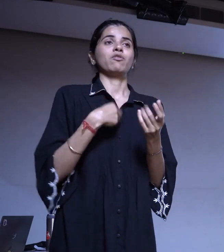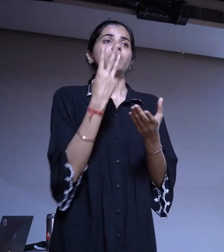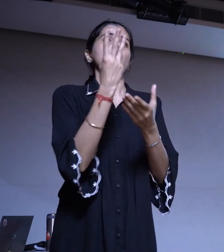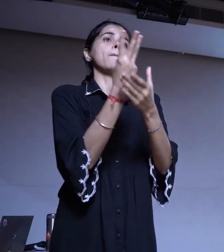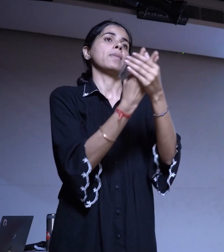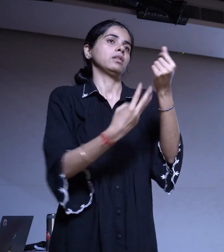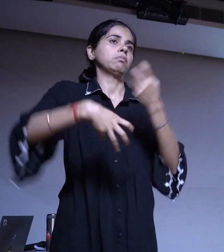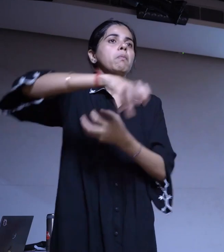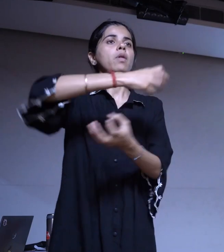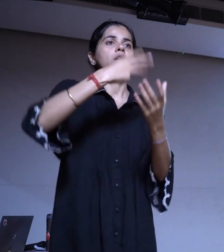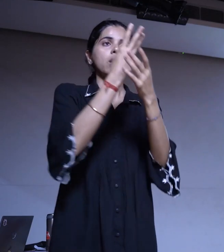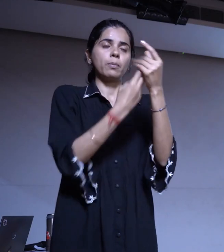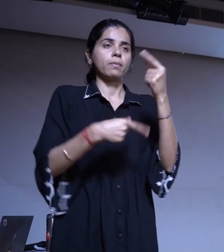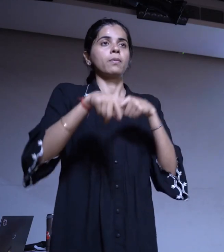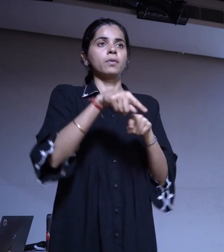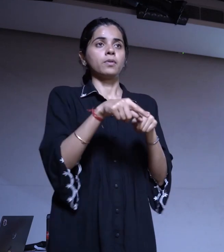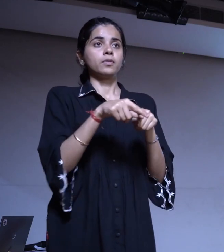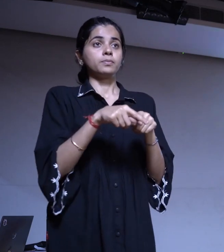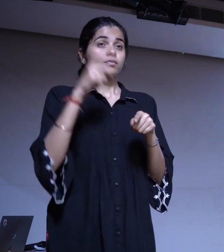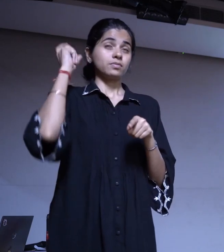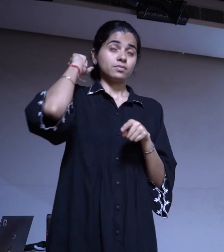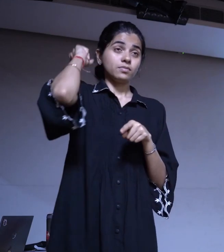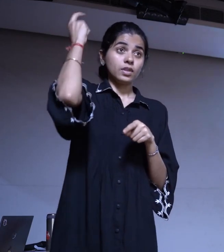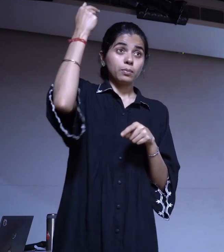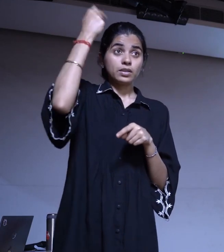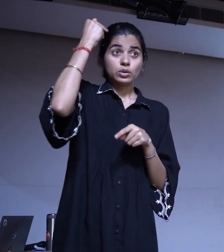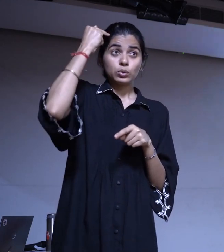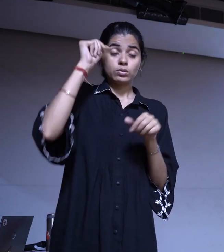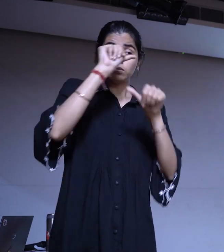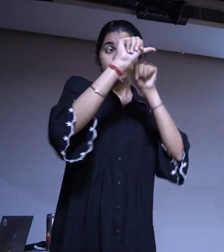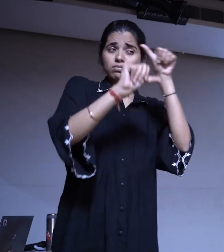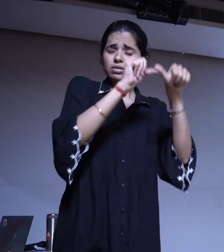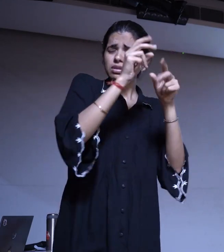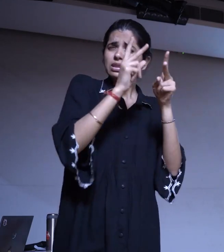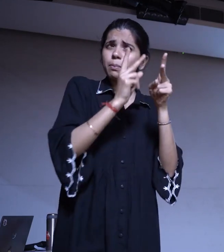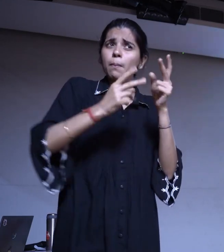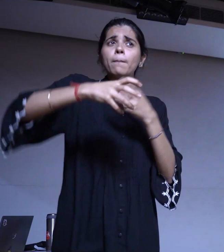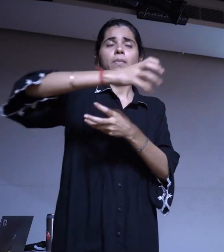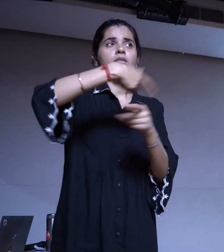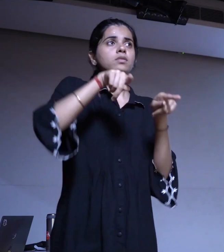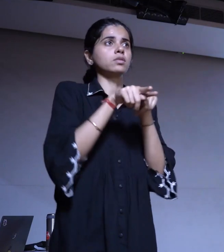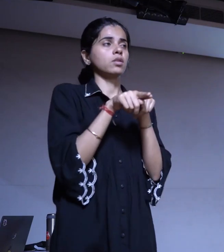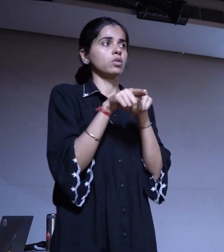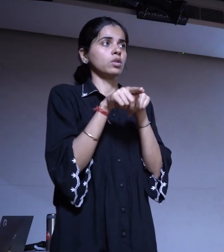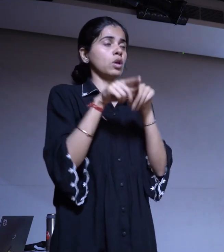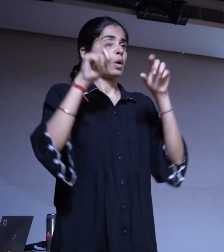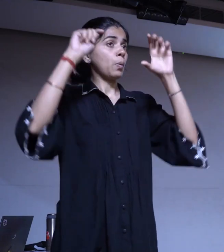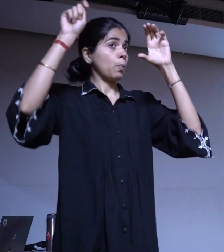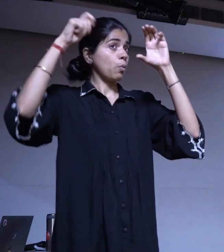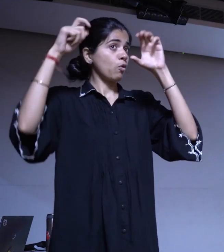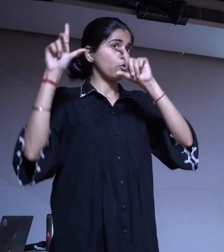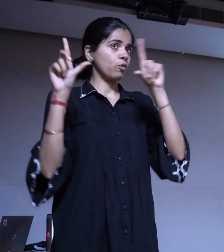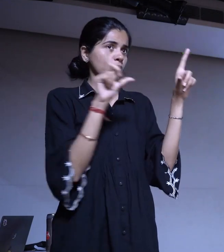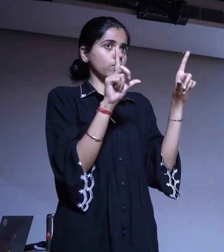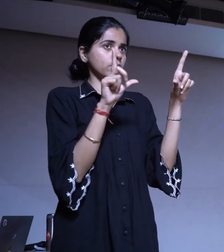multilingual and they lacked a neuroscience basis in terms of the processes involved uh I played a role in the